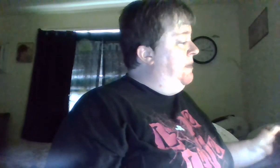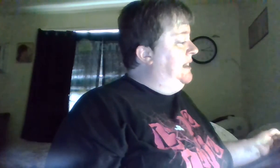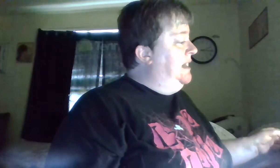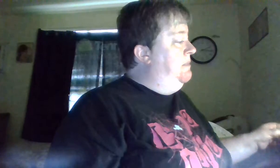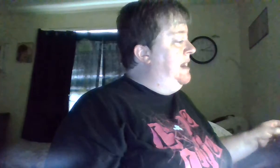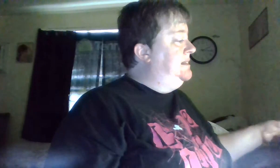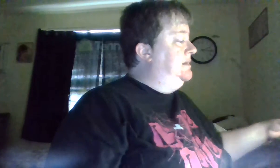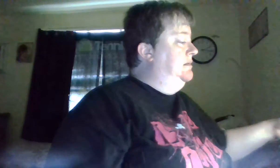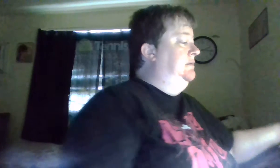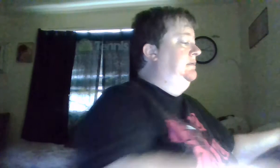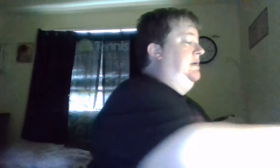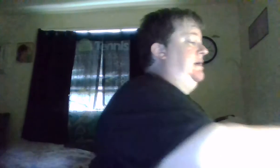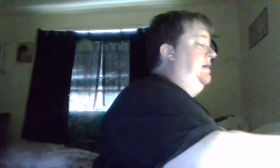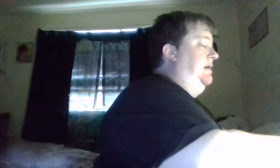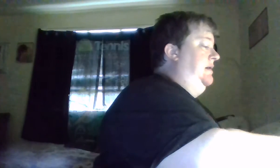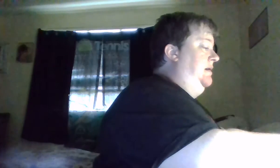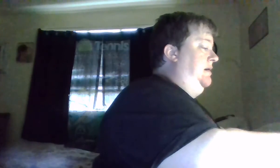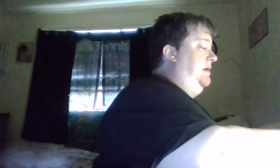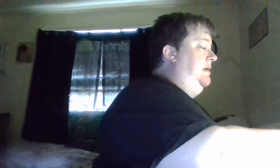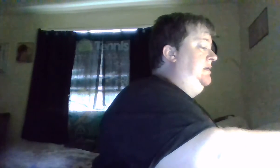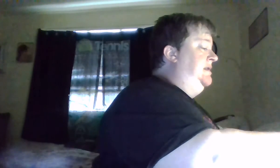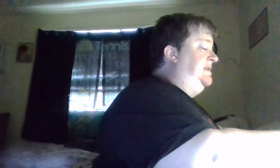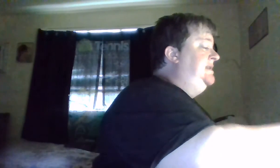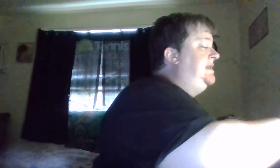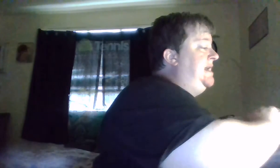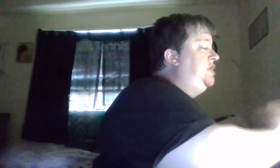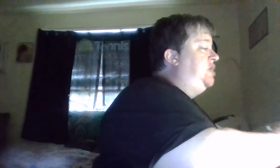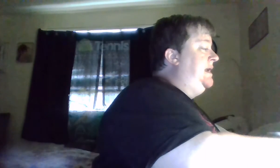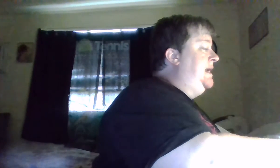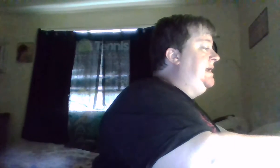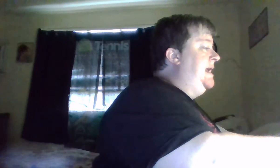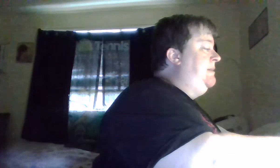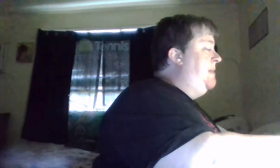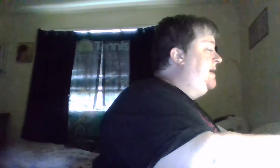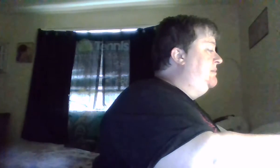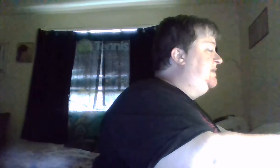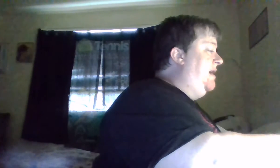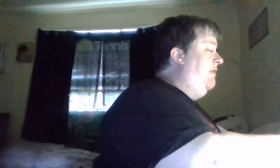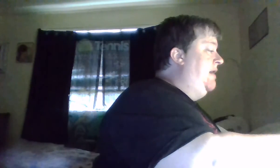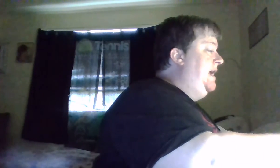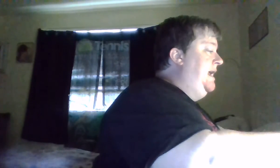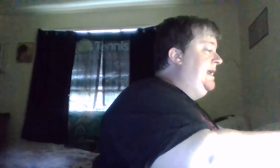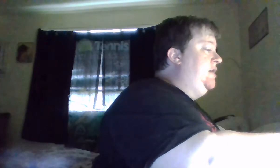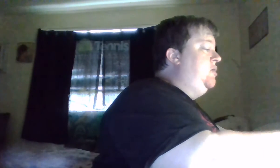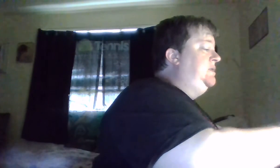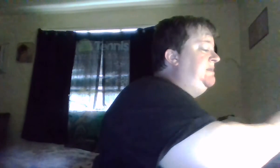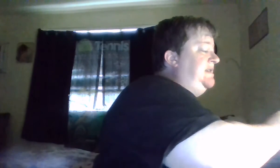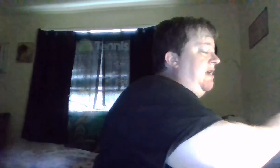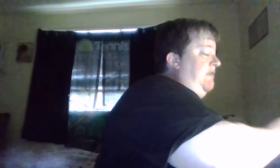openly admit the sins of the nation, and he makes himself, he He includes himself in